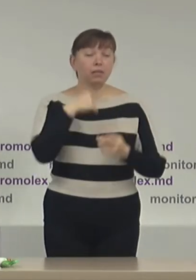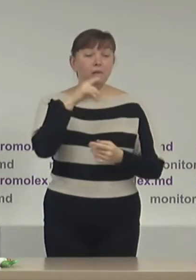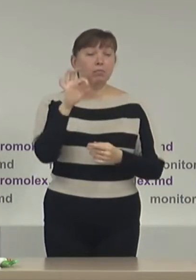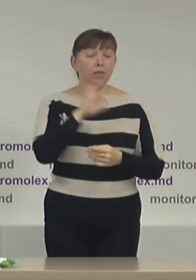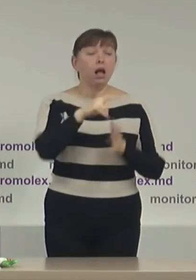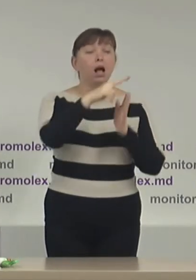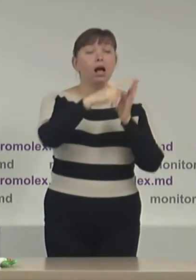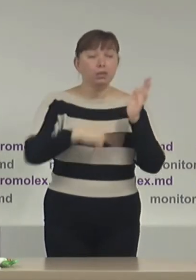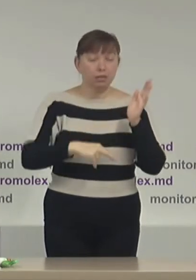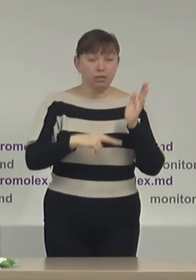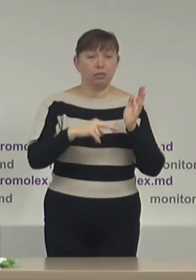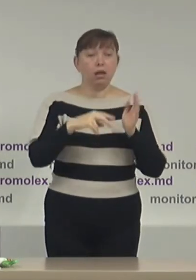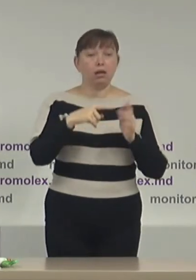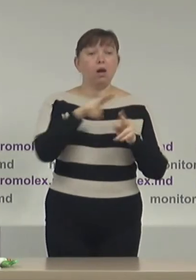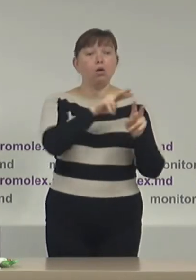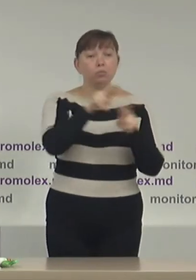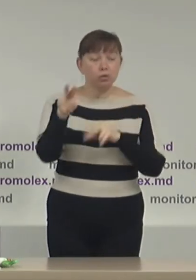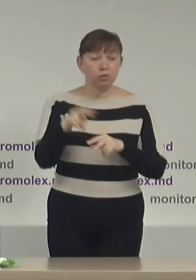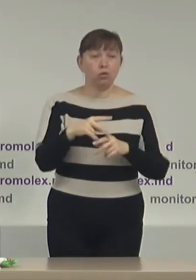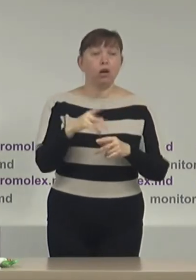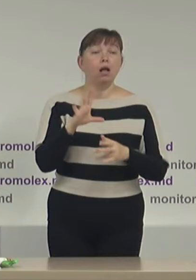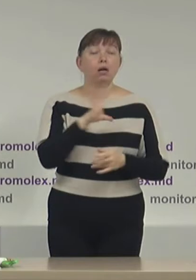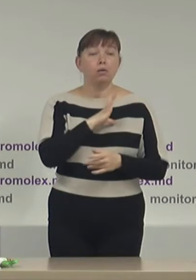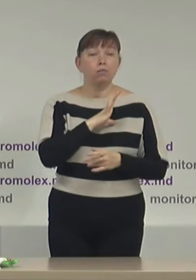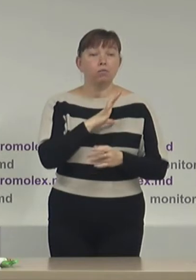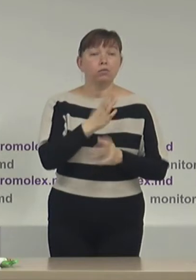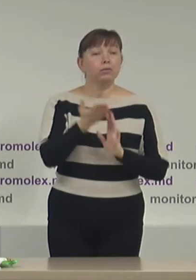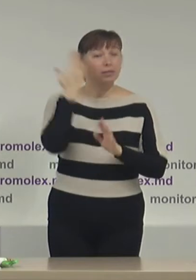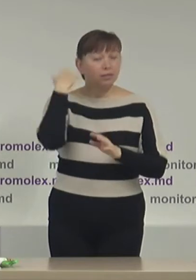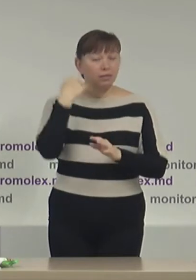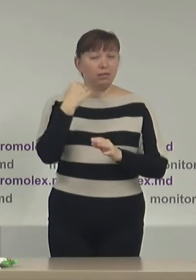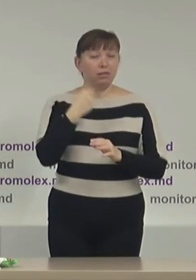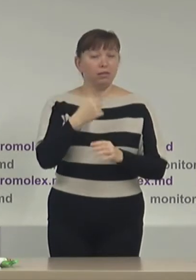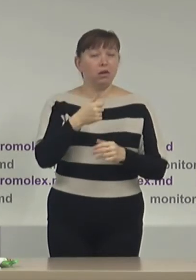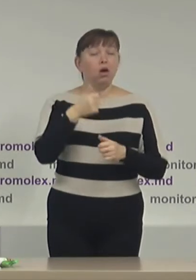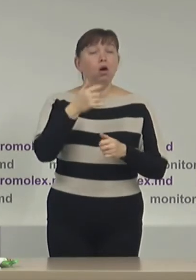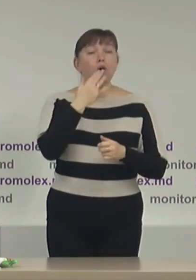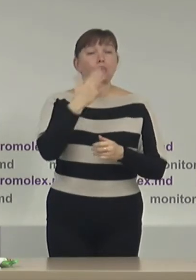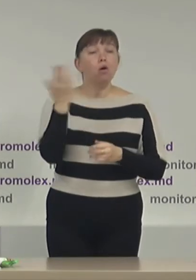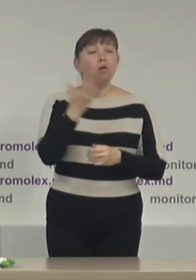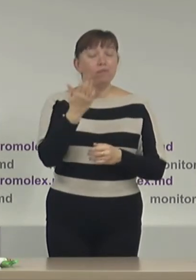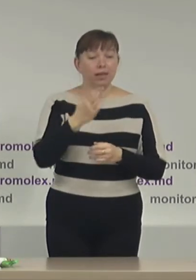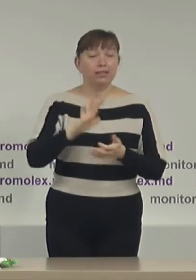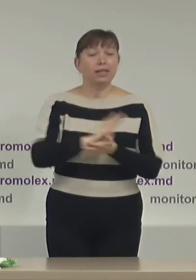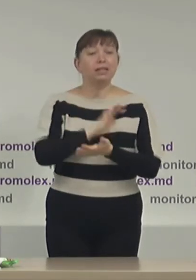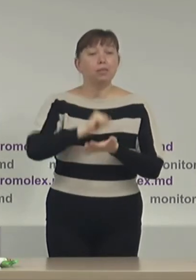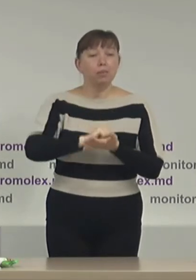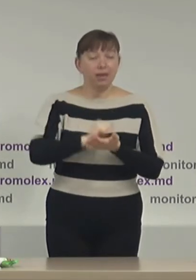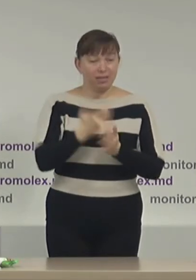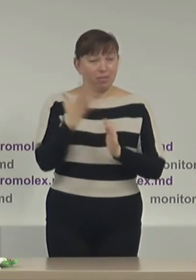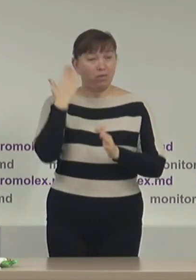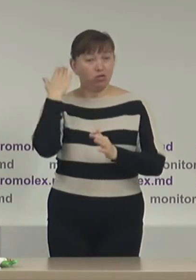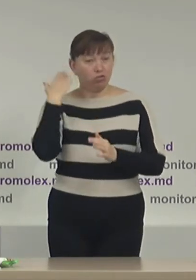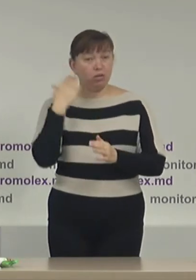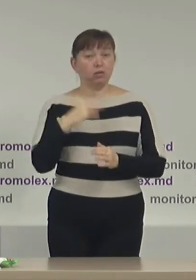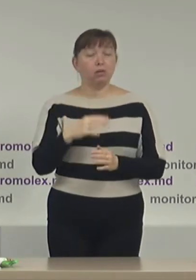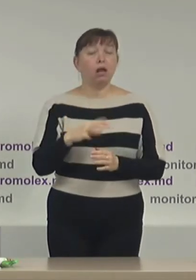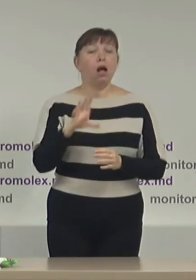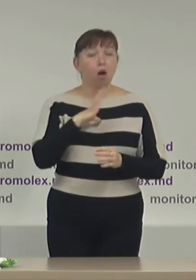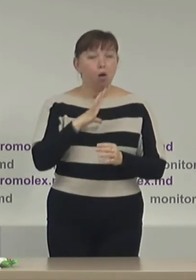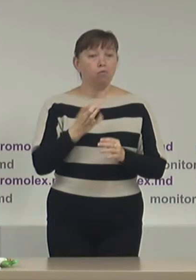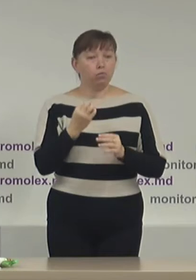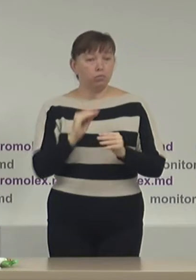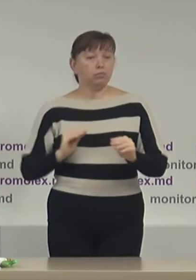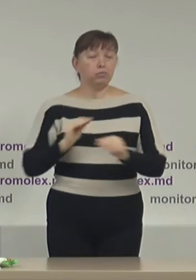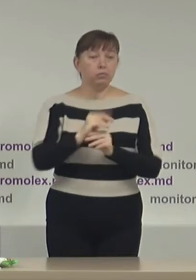If we are to speak about accreditation of observers, in addition to the figures announced in the previous press